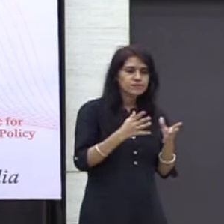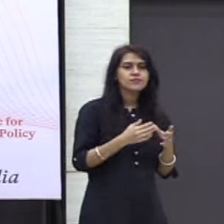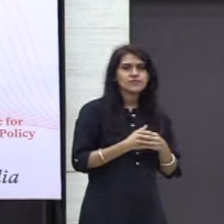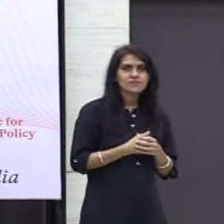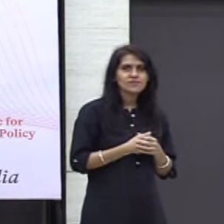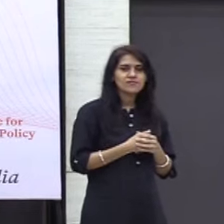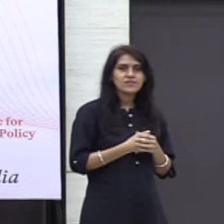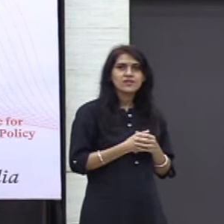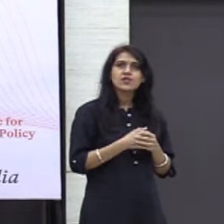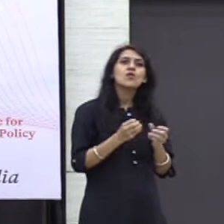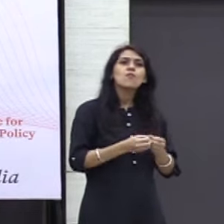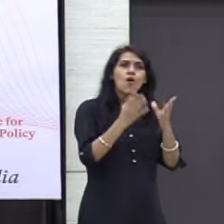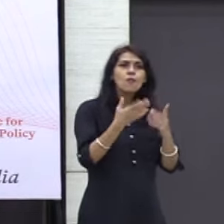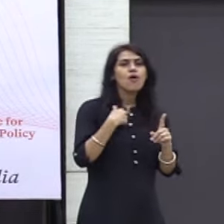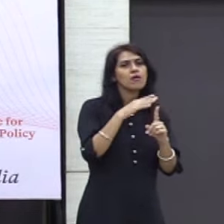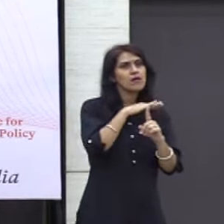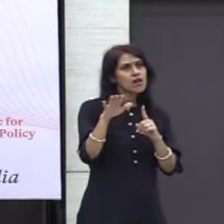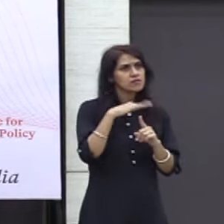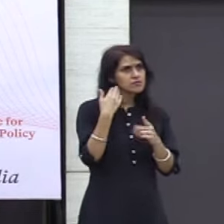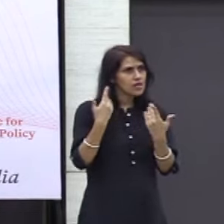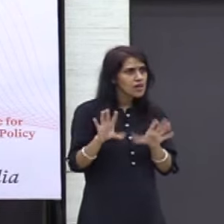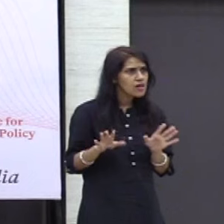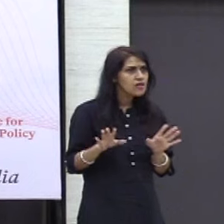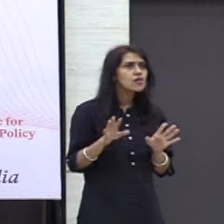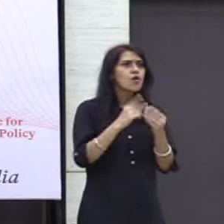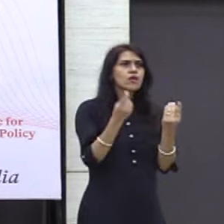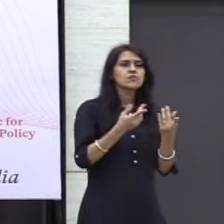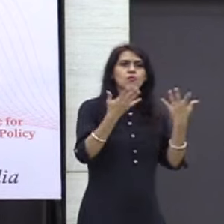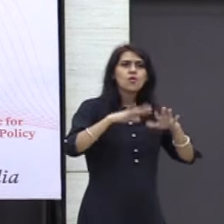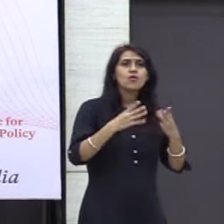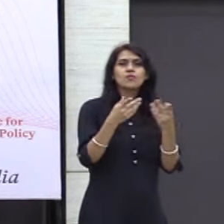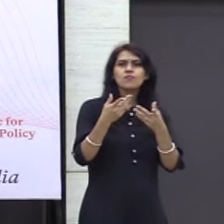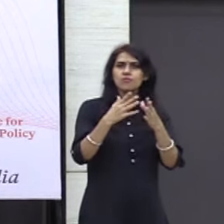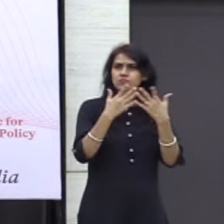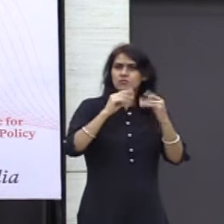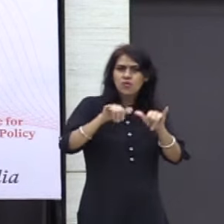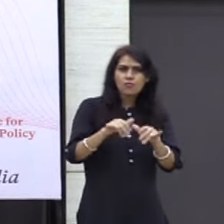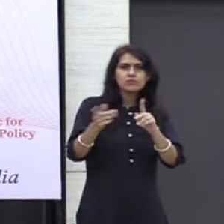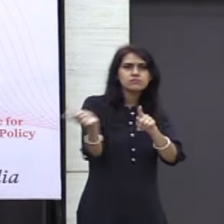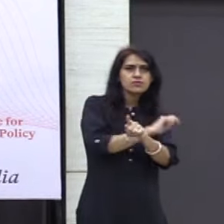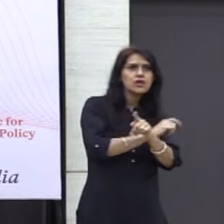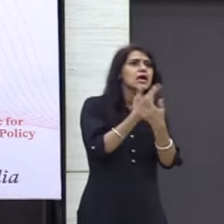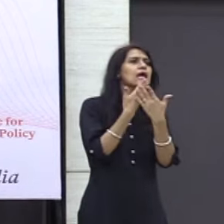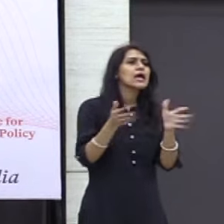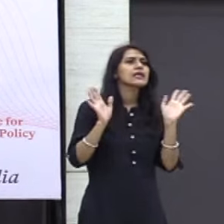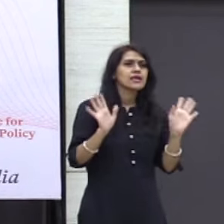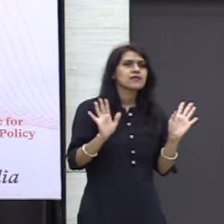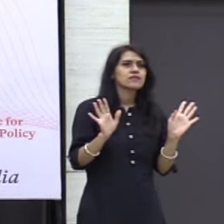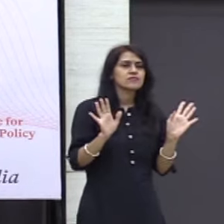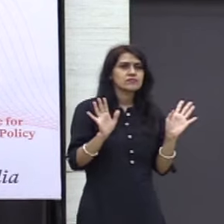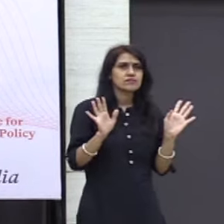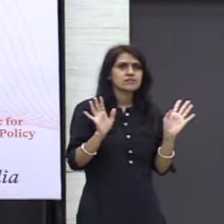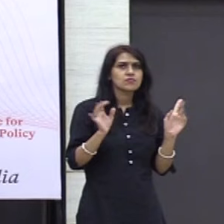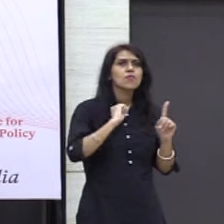or are likely to cause death or loss or damage or destruction to property. Now you see, just think of protests.